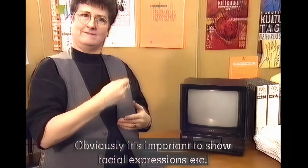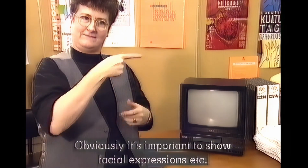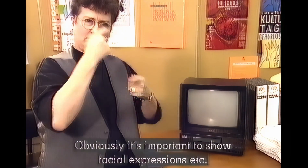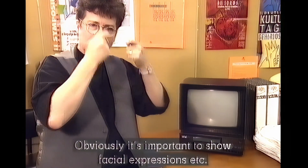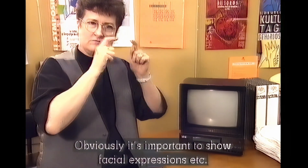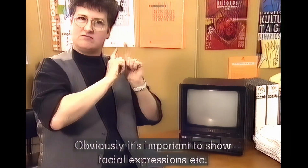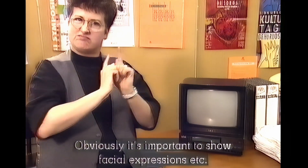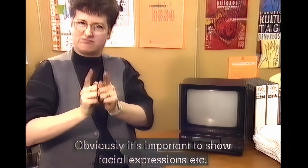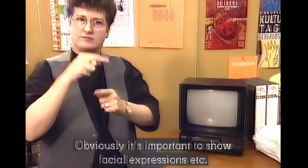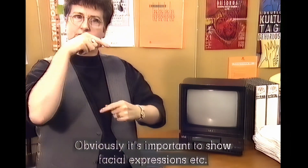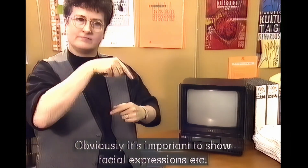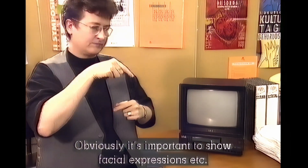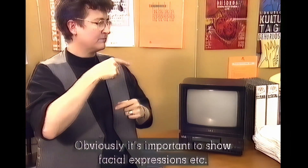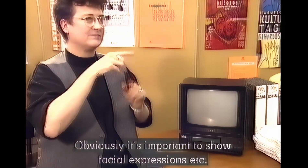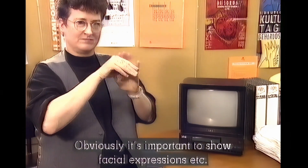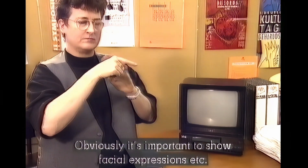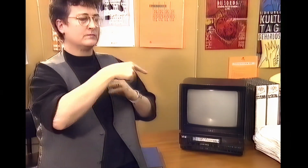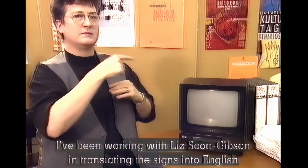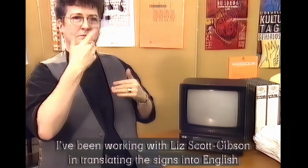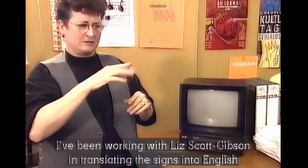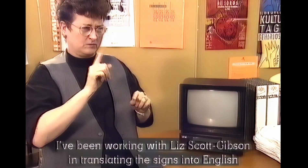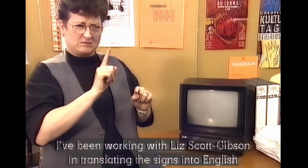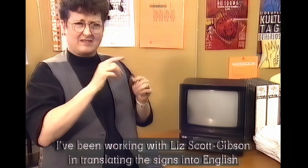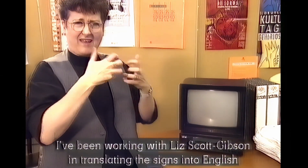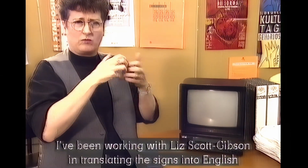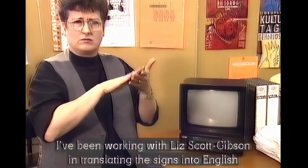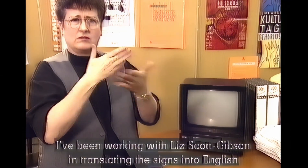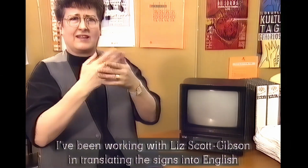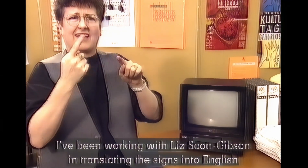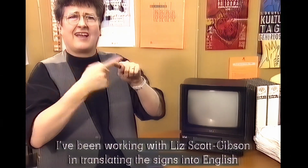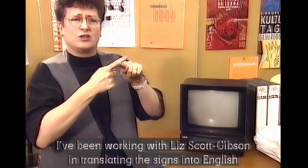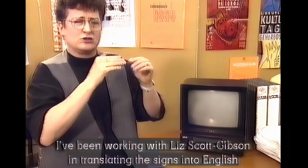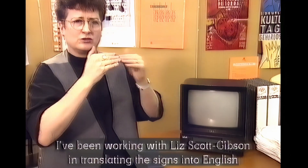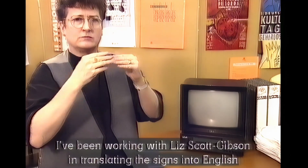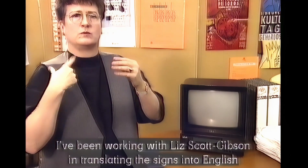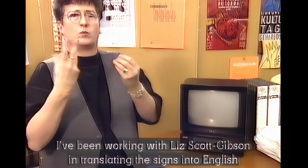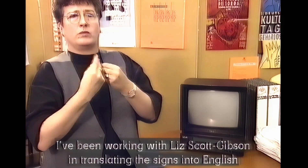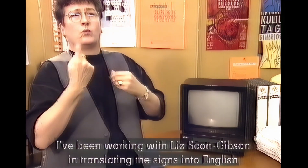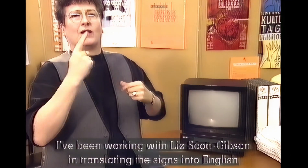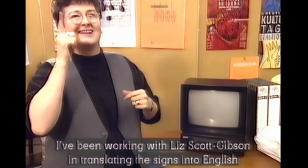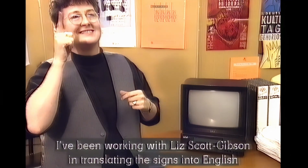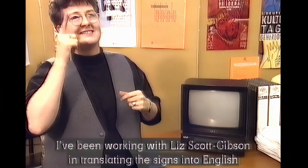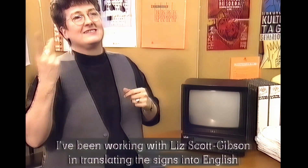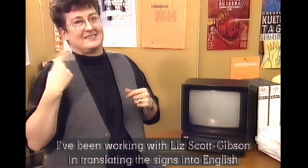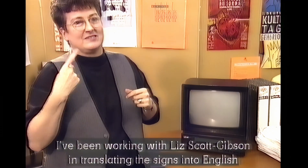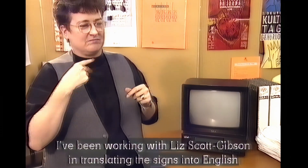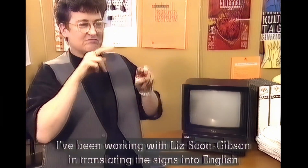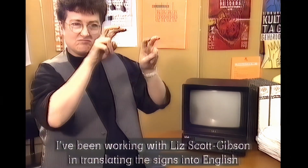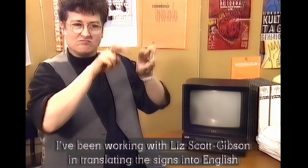facial expressions, etc. I've been working with Liz Scott Gibson in translating the signs into English and finding